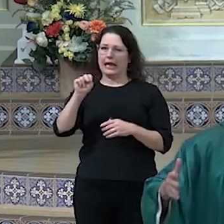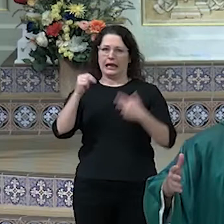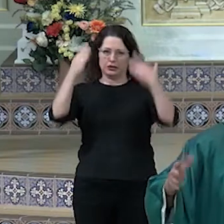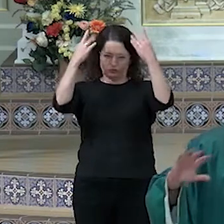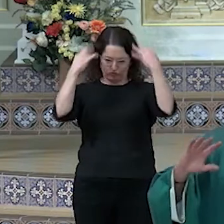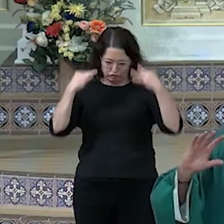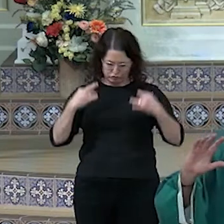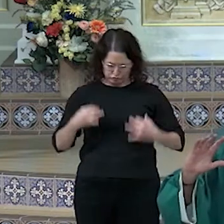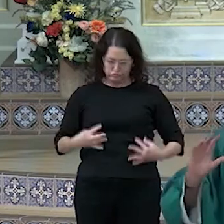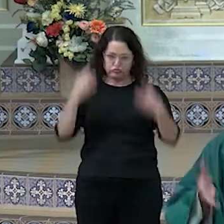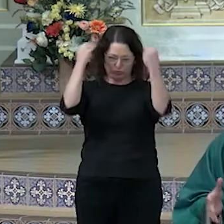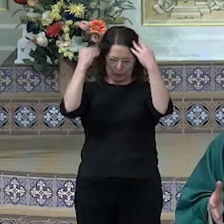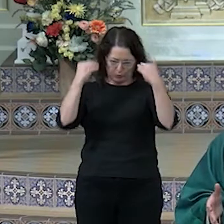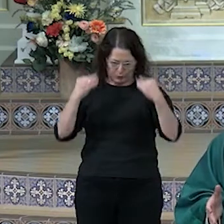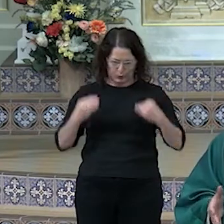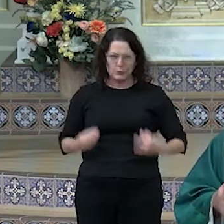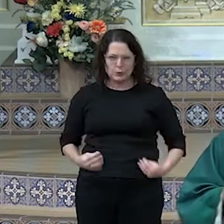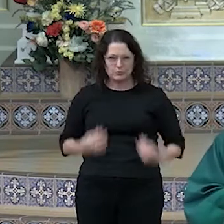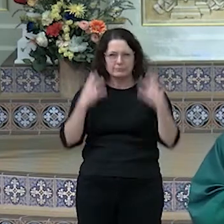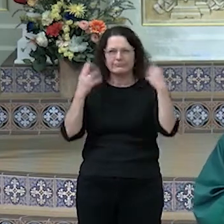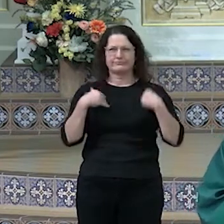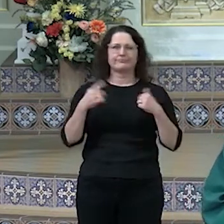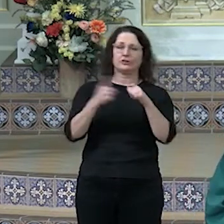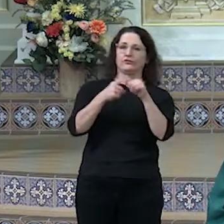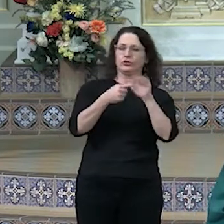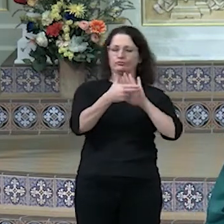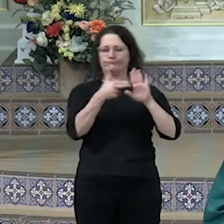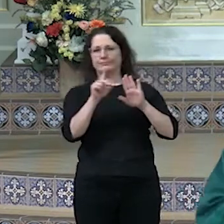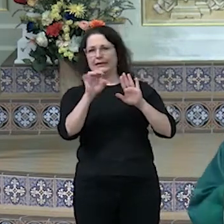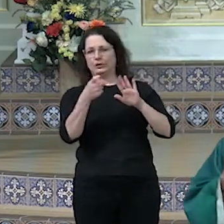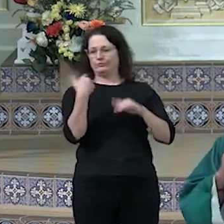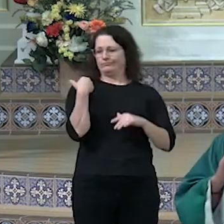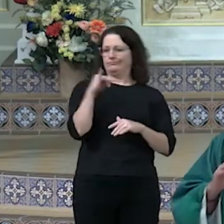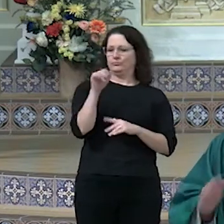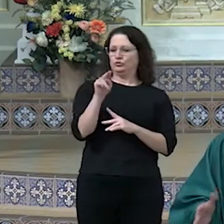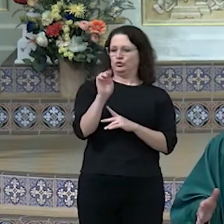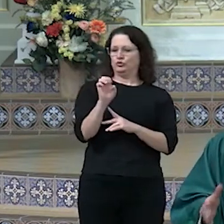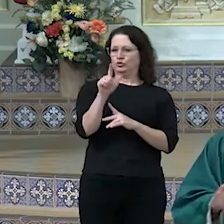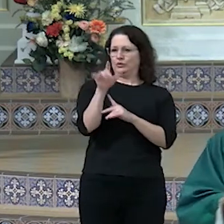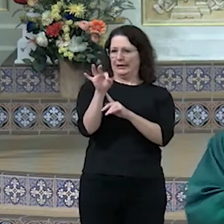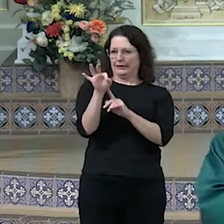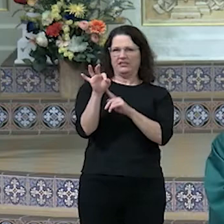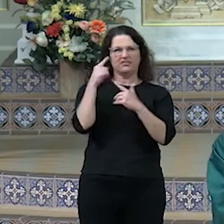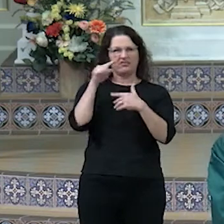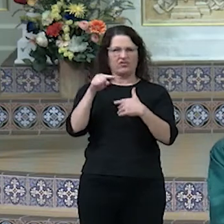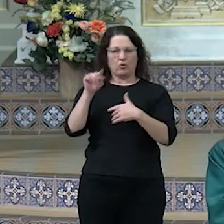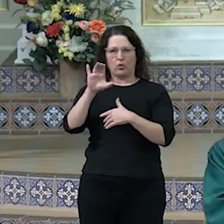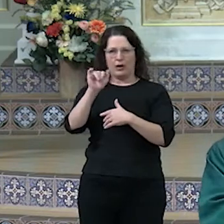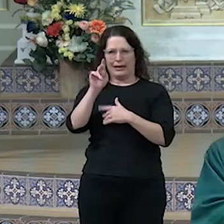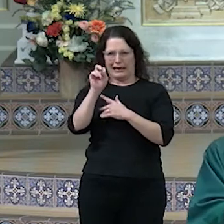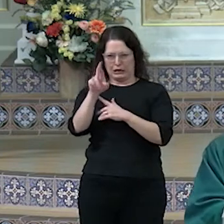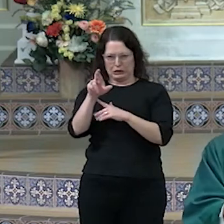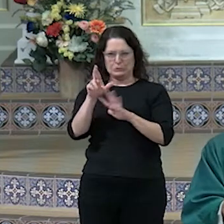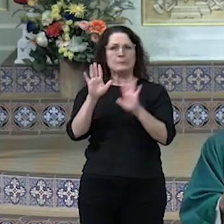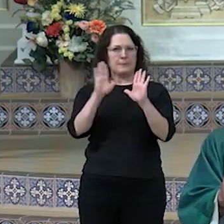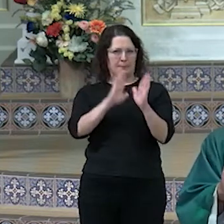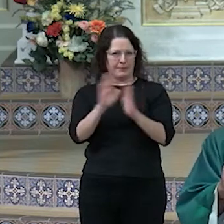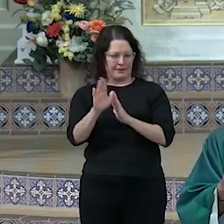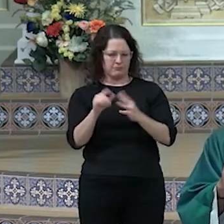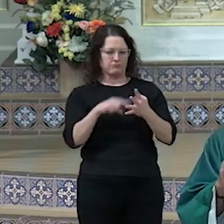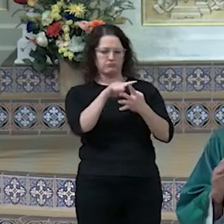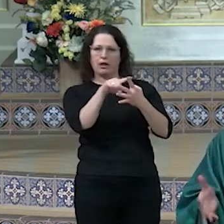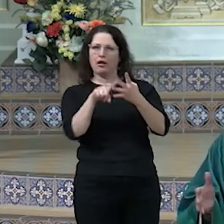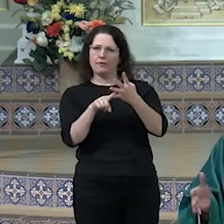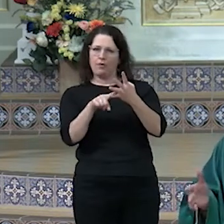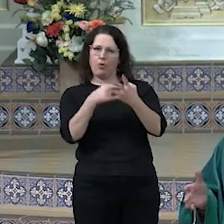that, so after I was diagnosed on June 29th, the plan was that I would have 4 treatments